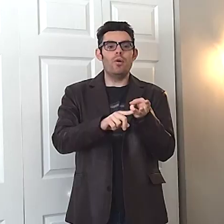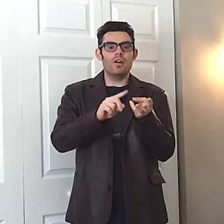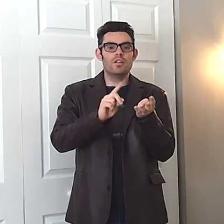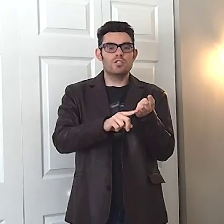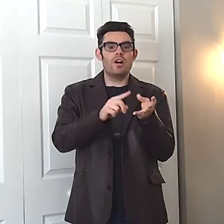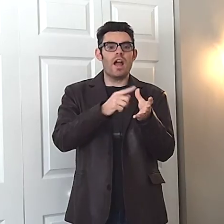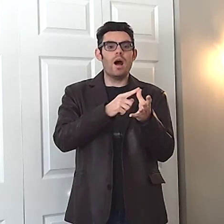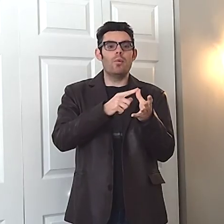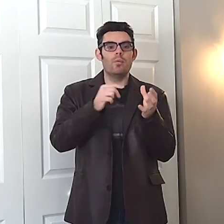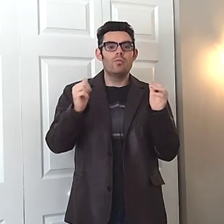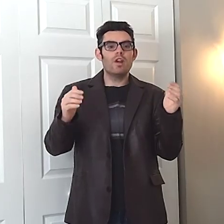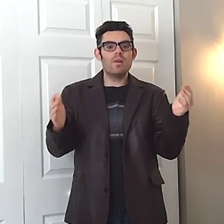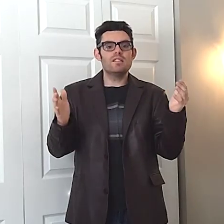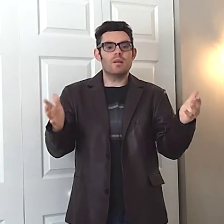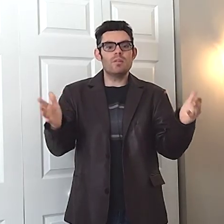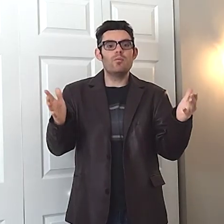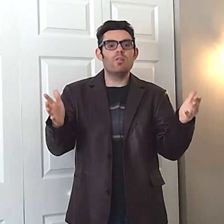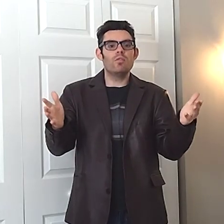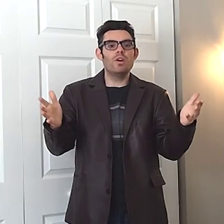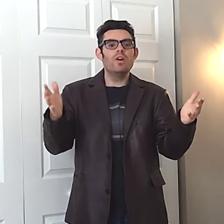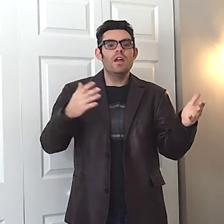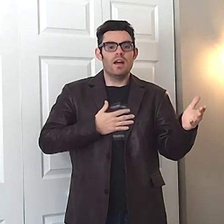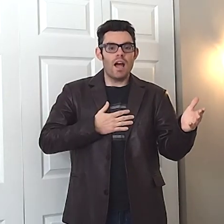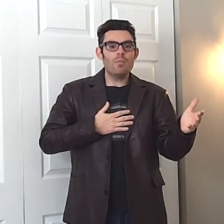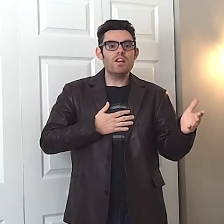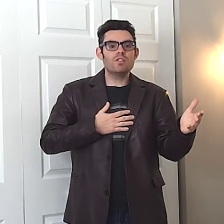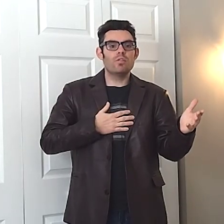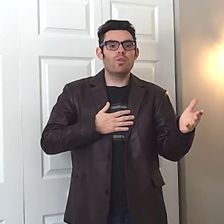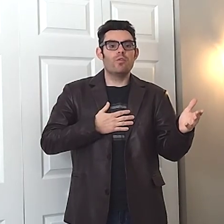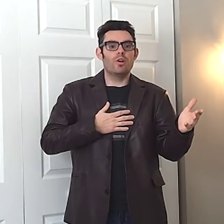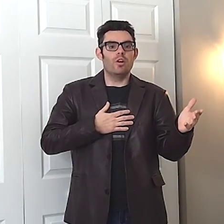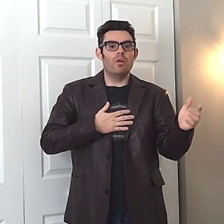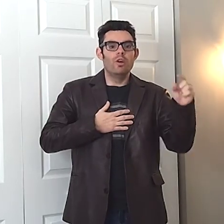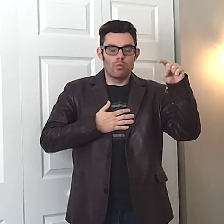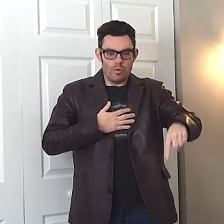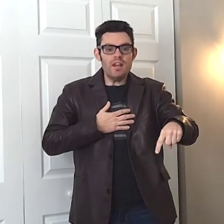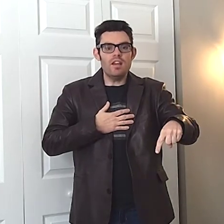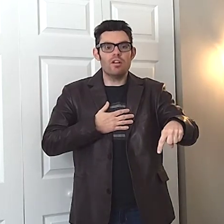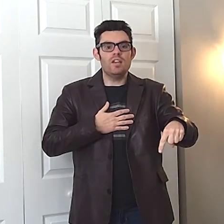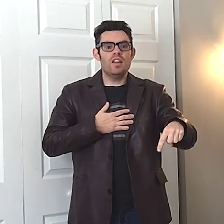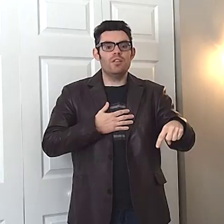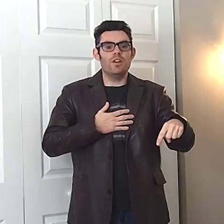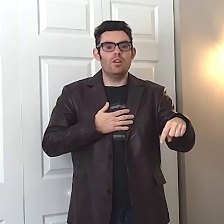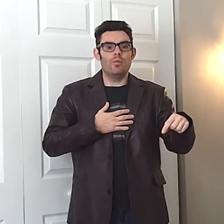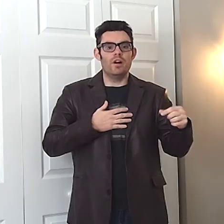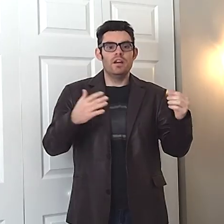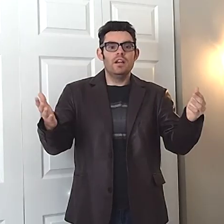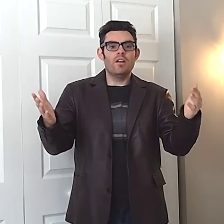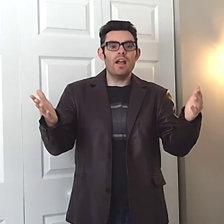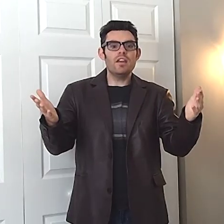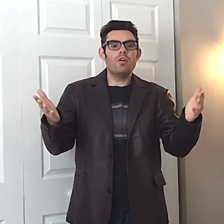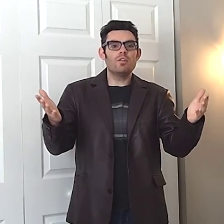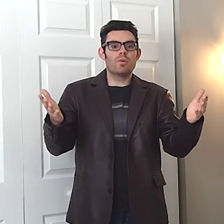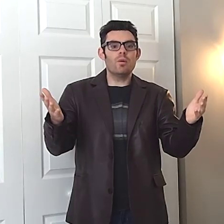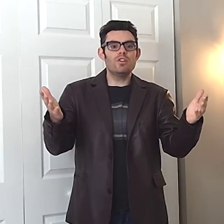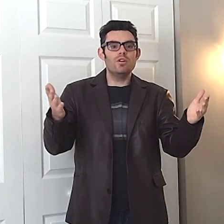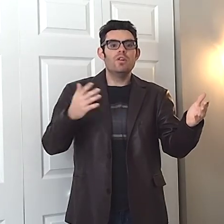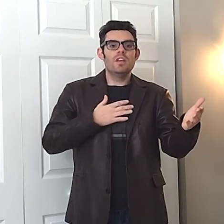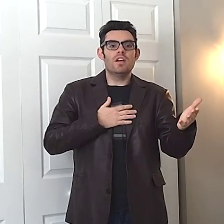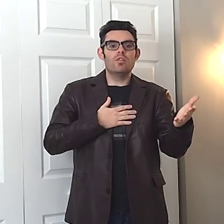book, song, album. Recommend something for me to review, and I might just review it for you all. Right here on TK's video blog. Now, I can't always promise you that you'll